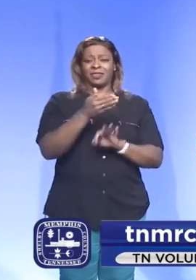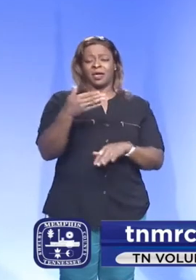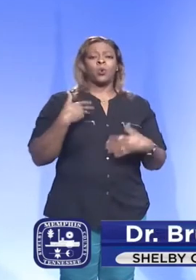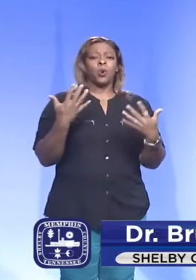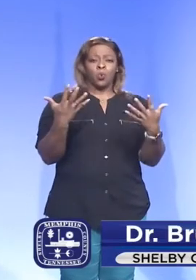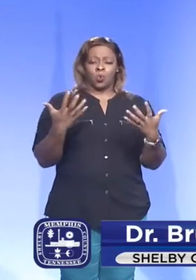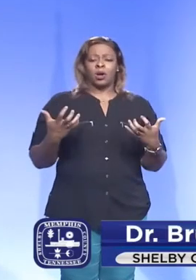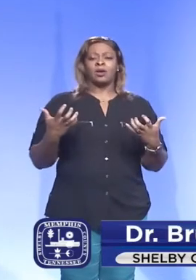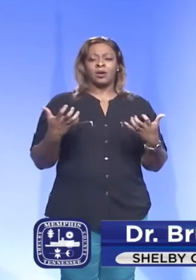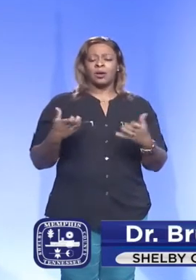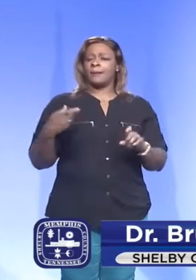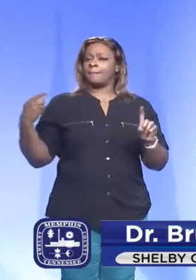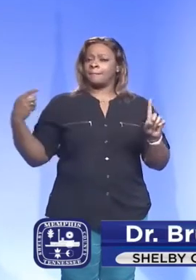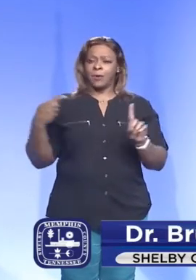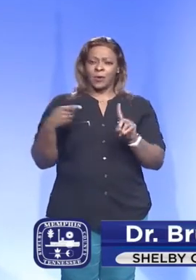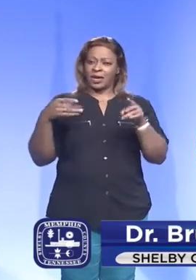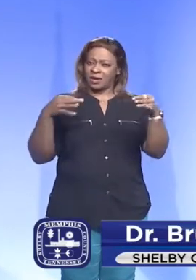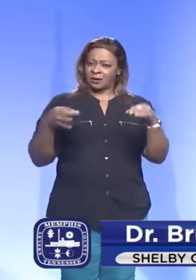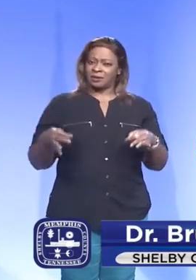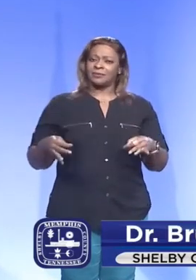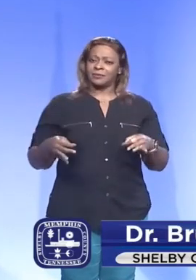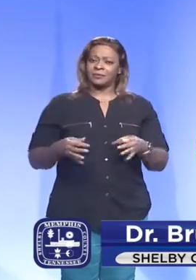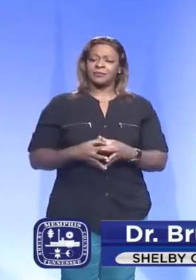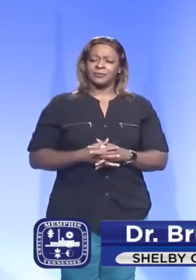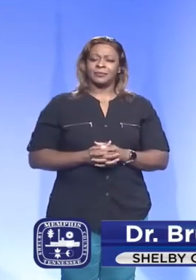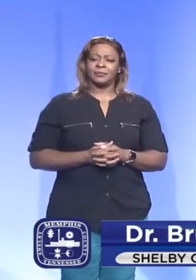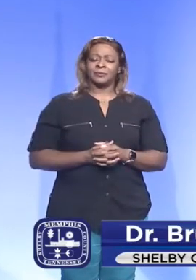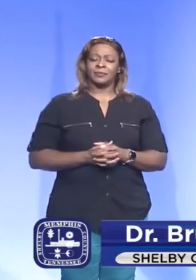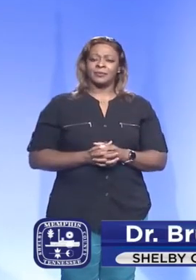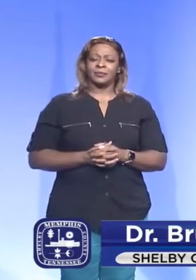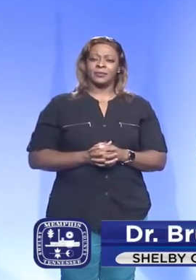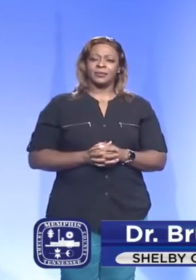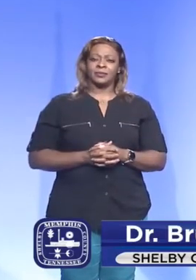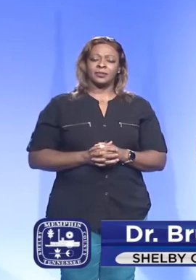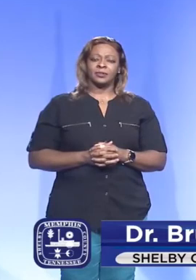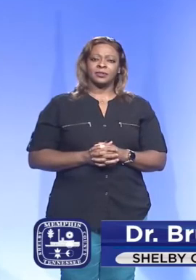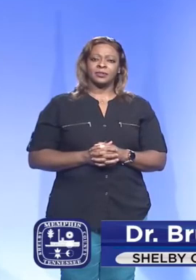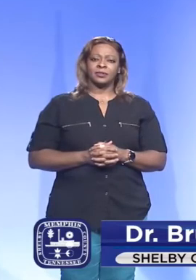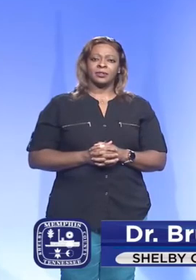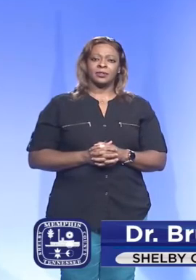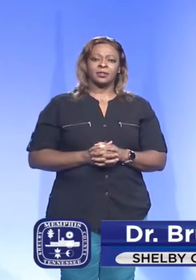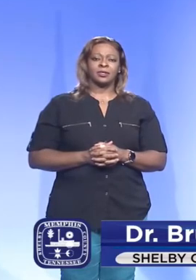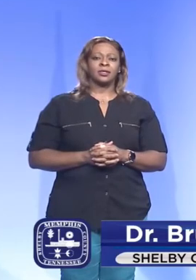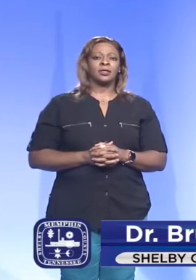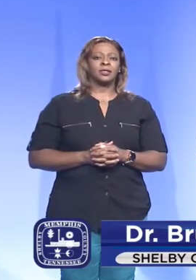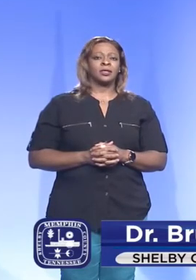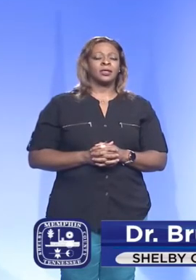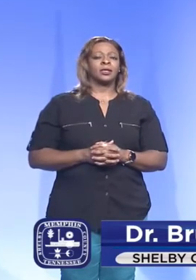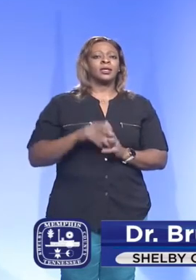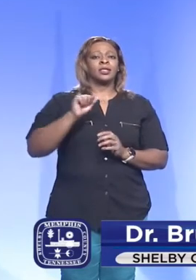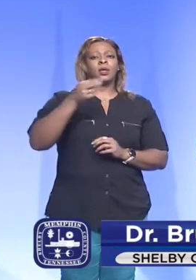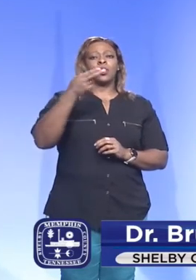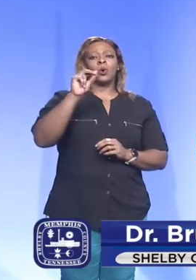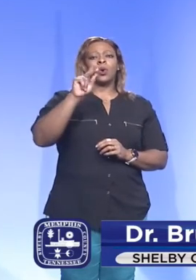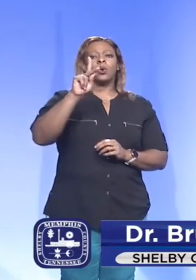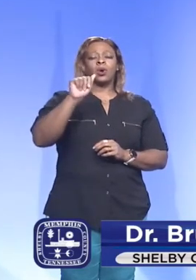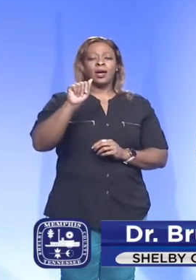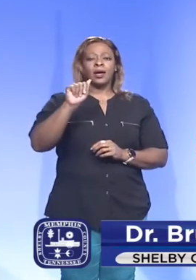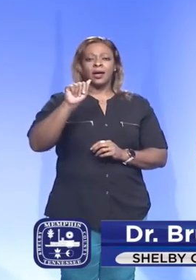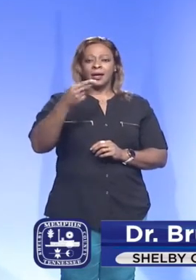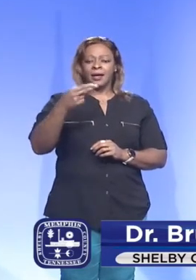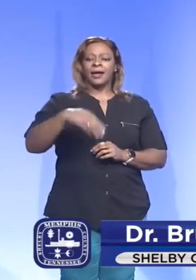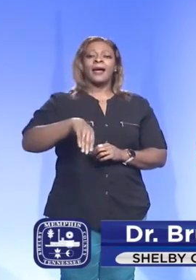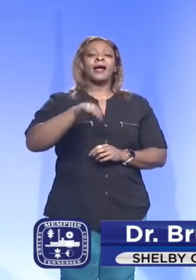to point out is that the hookah, vaping, and